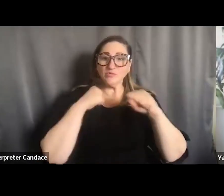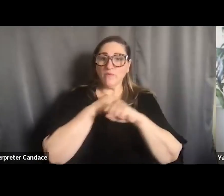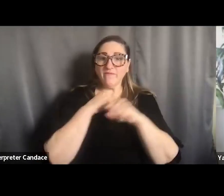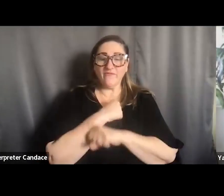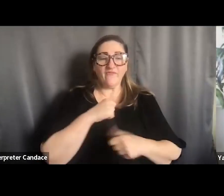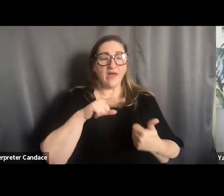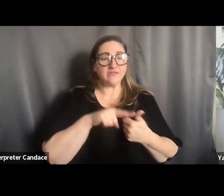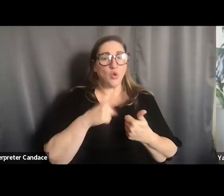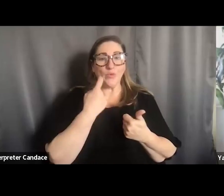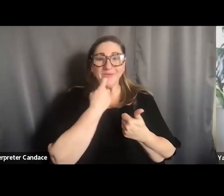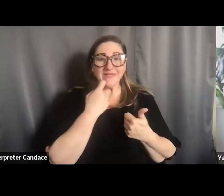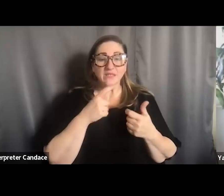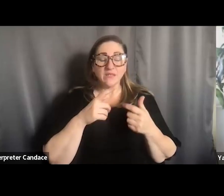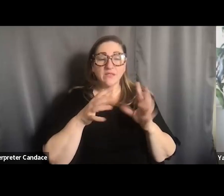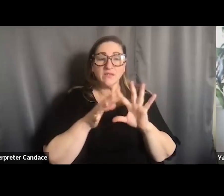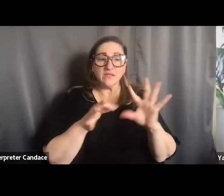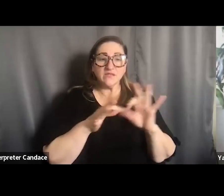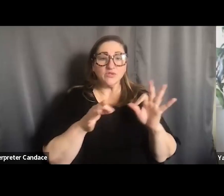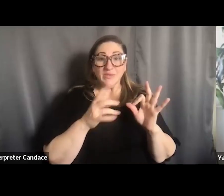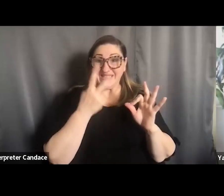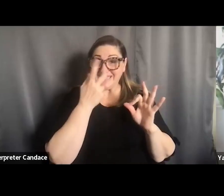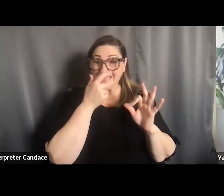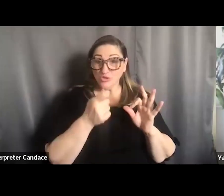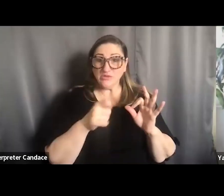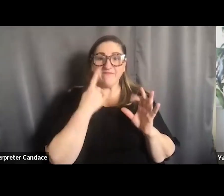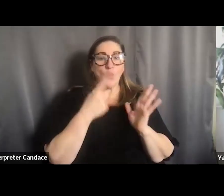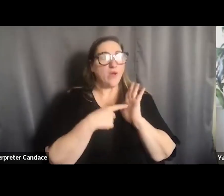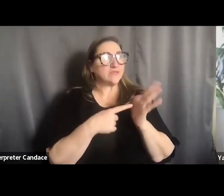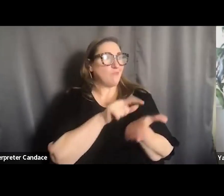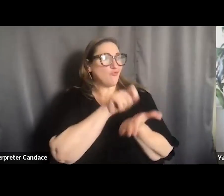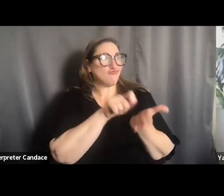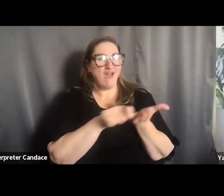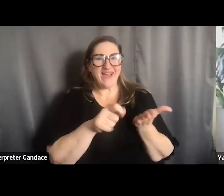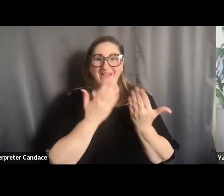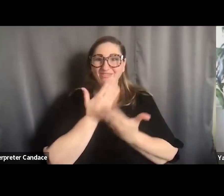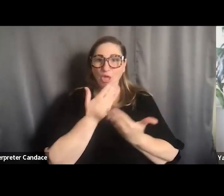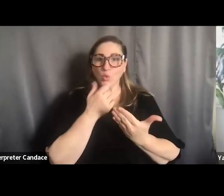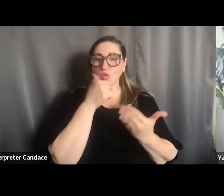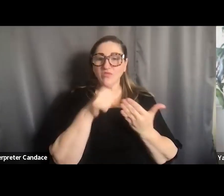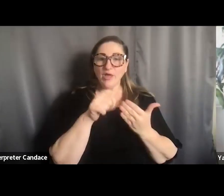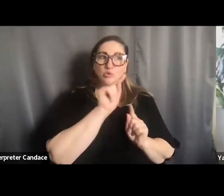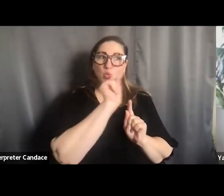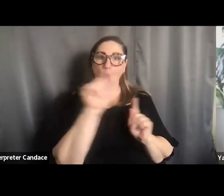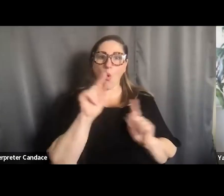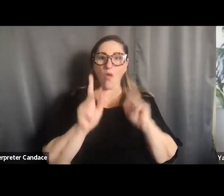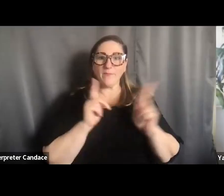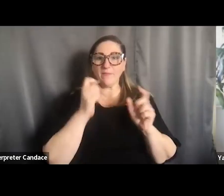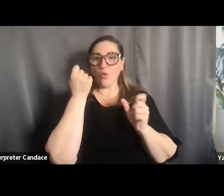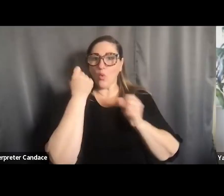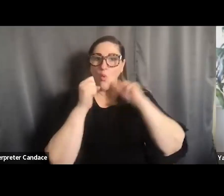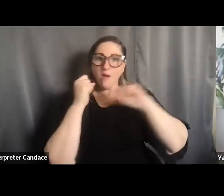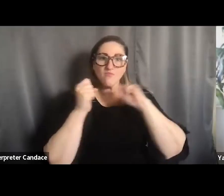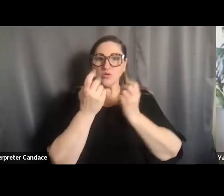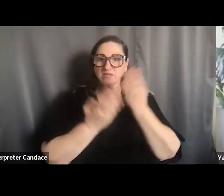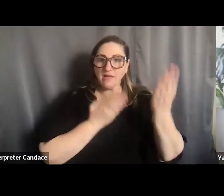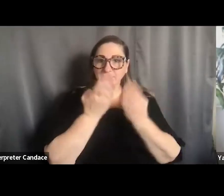done deep dives into encrypted platforms, into financial security, into phone tracking, and we're organizing